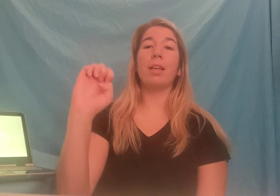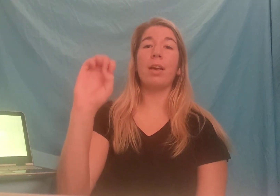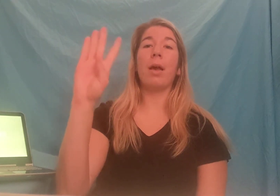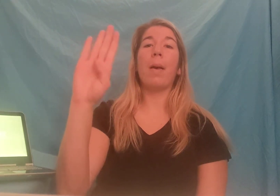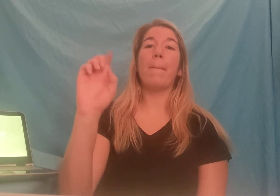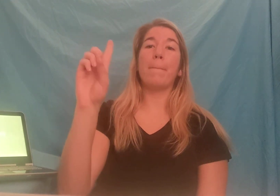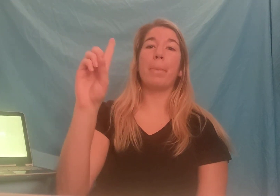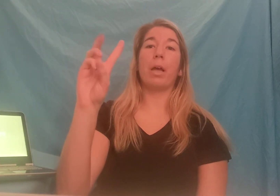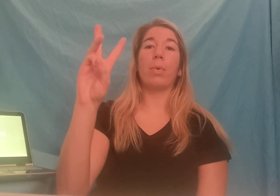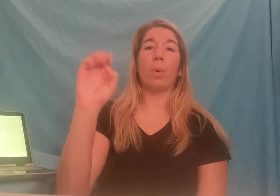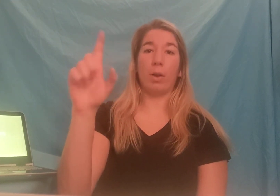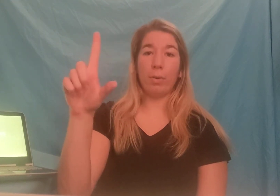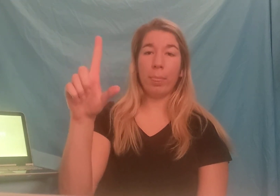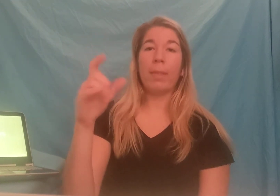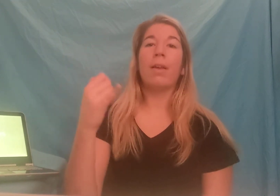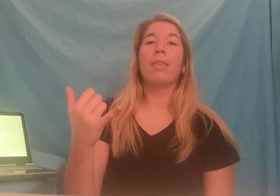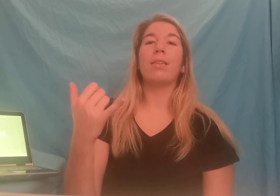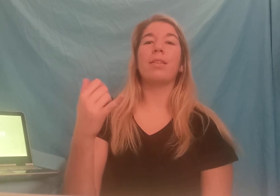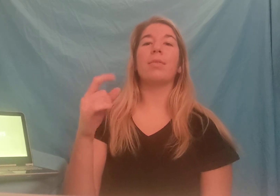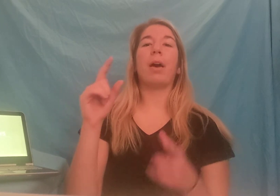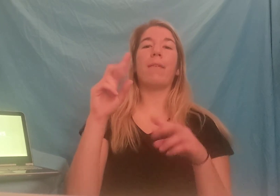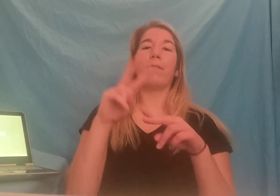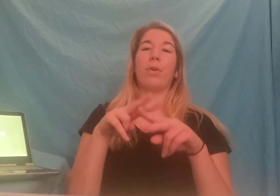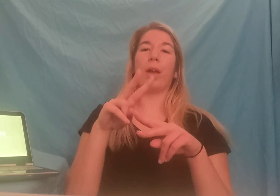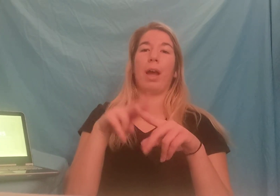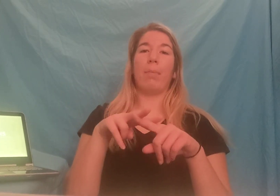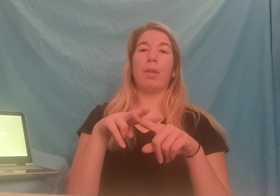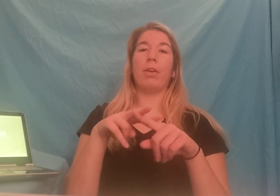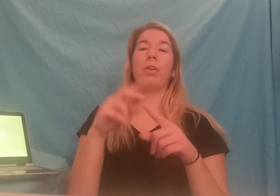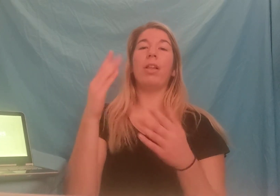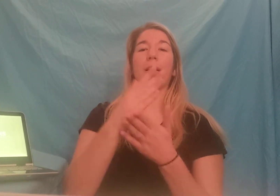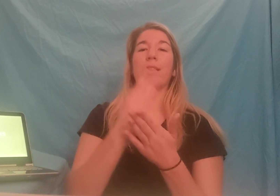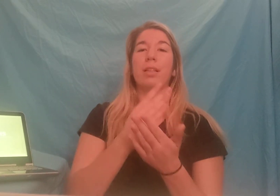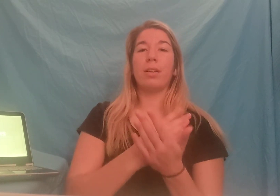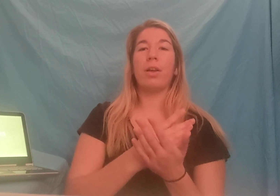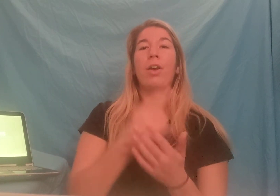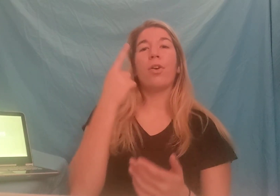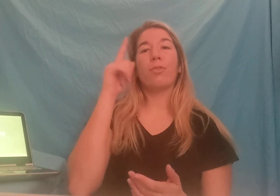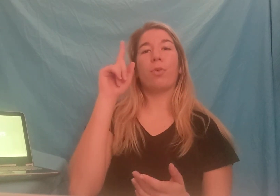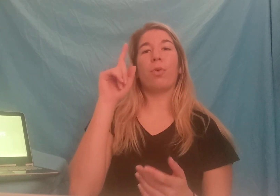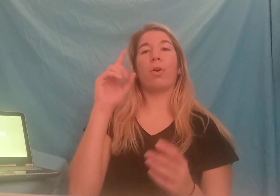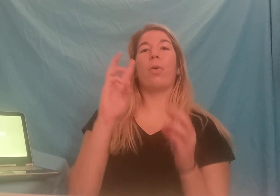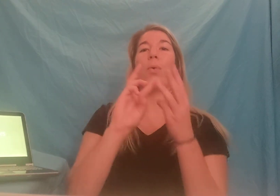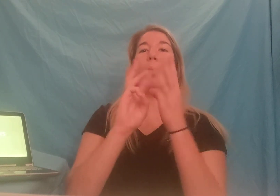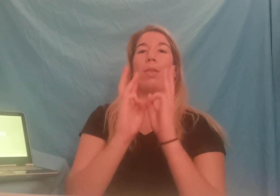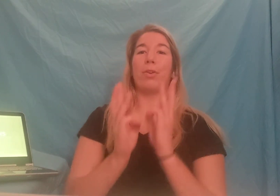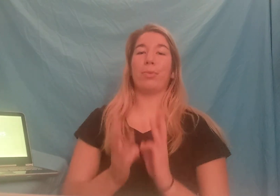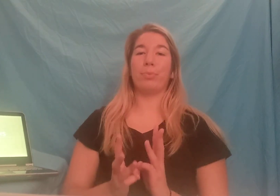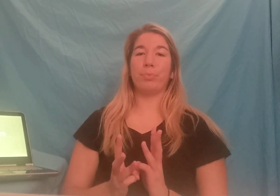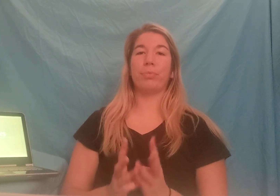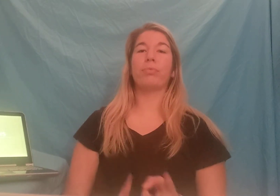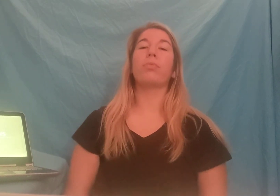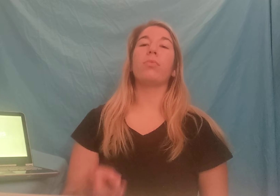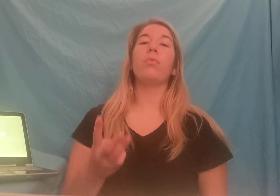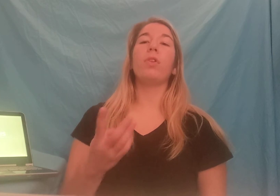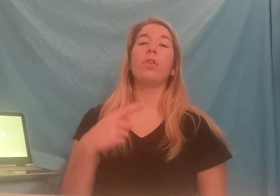Mackenzie Bedwell. This is my vocabulary lesson for weather. So